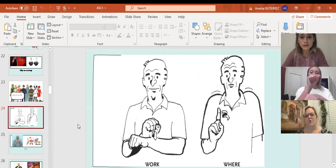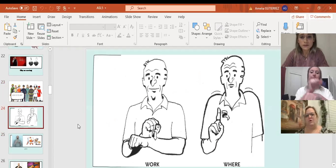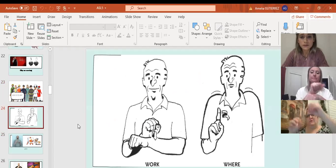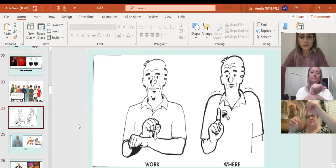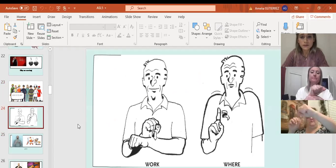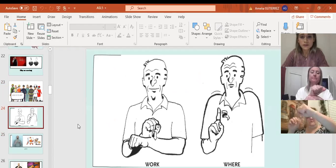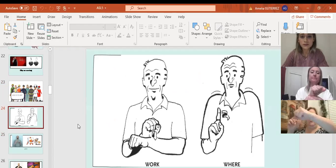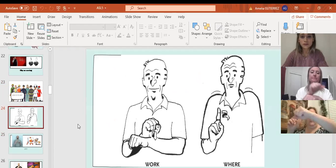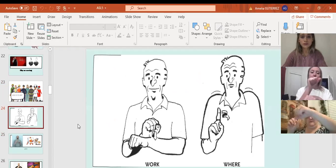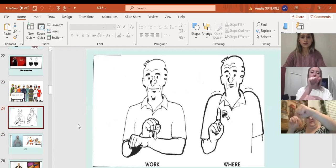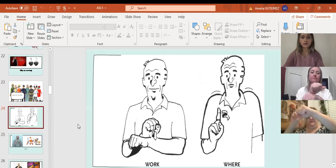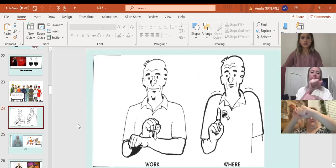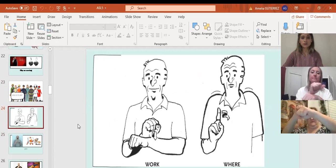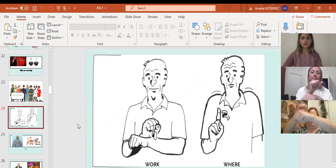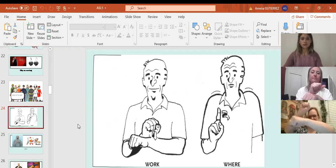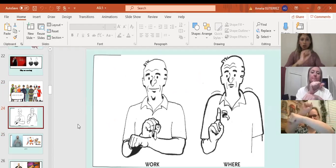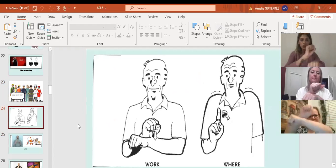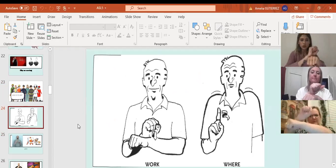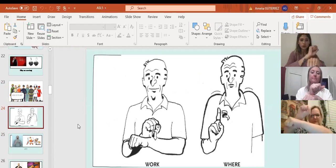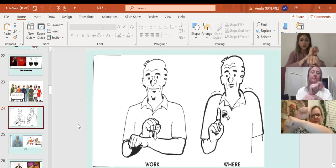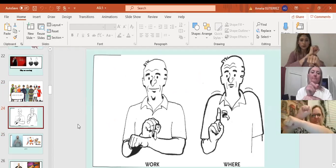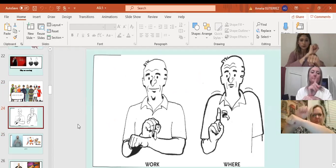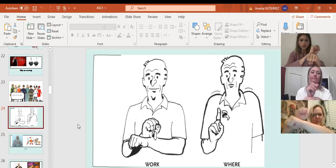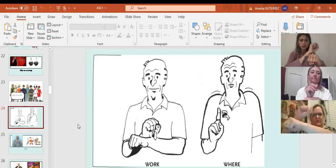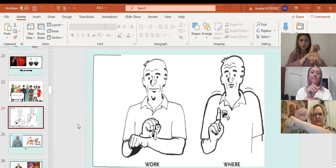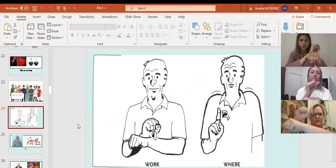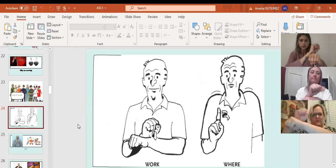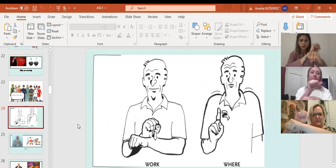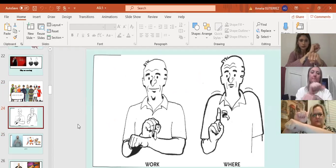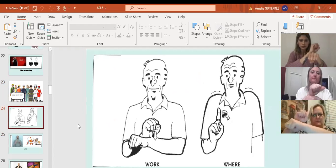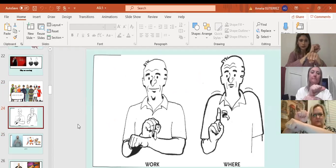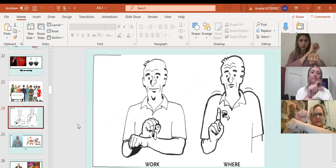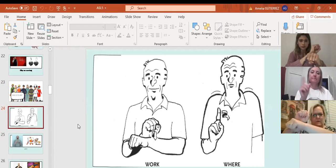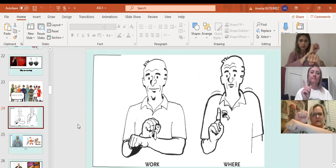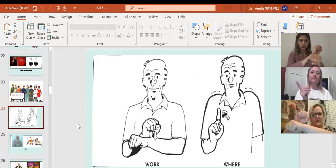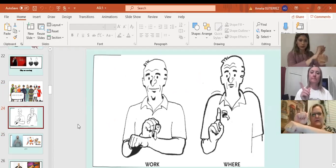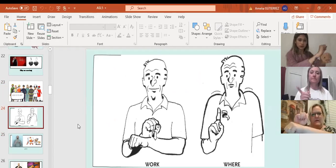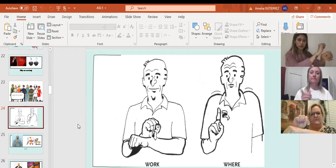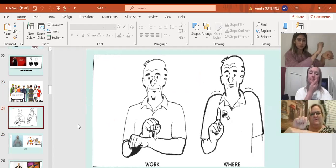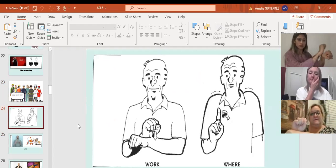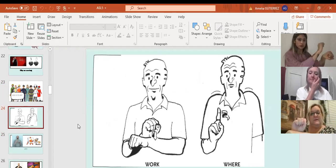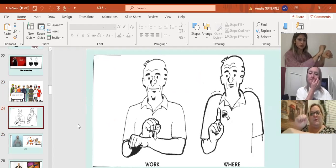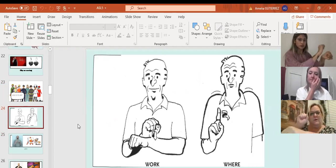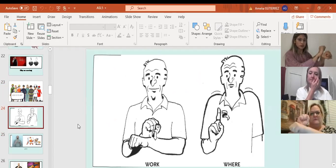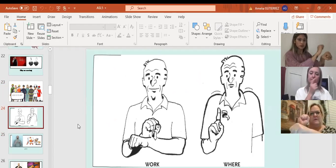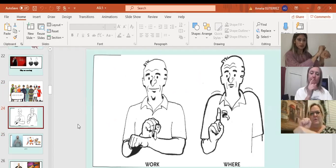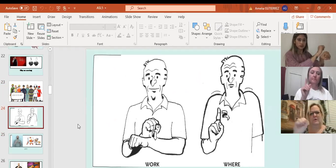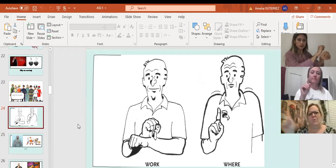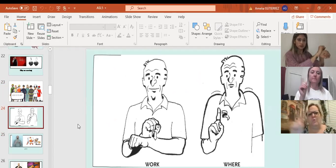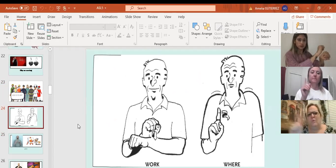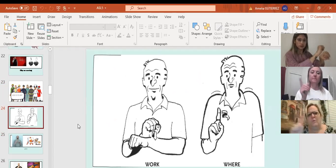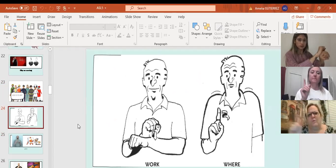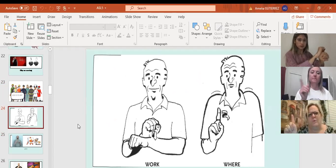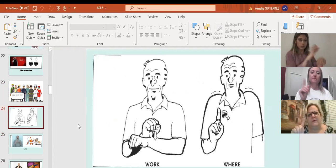So work, you have kind of a fist here and you put it on top of work. And then if you're going to say where, you'll say